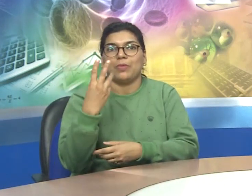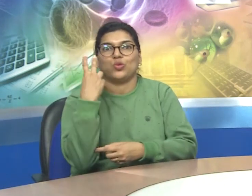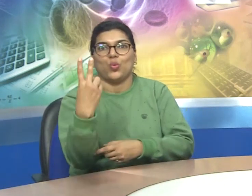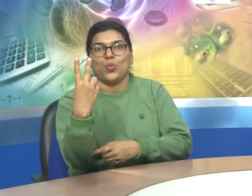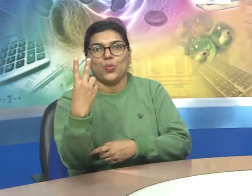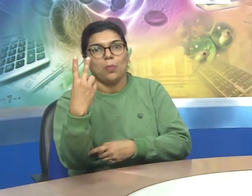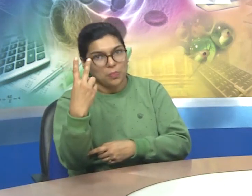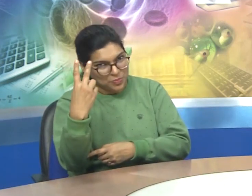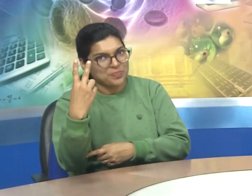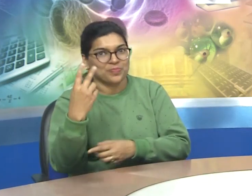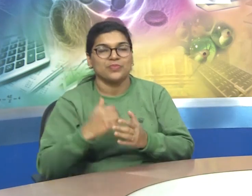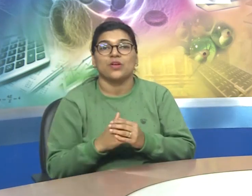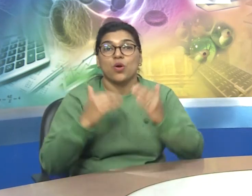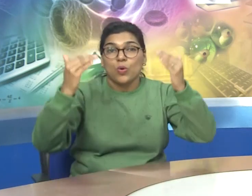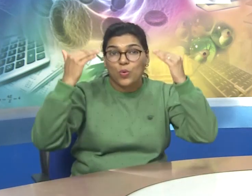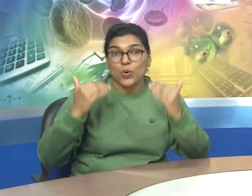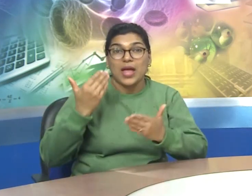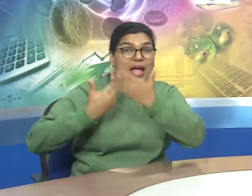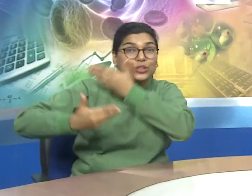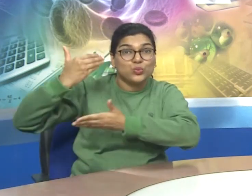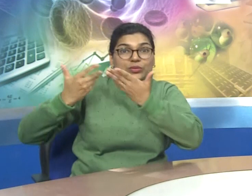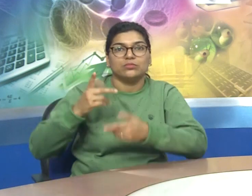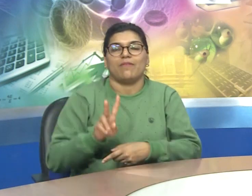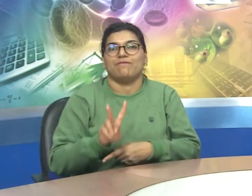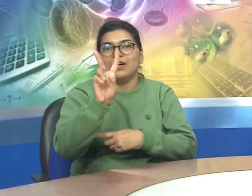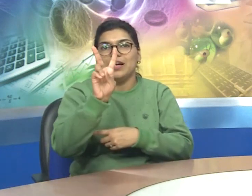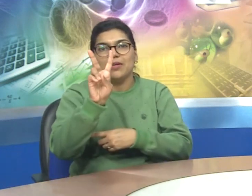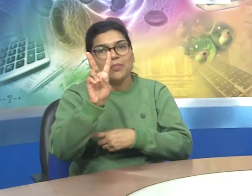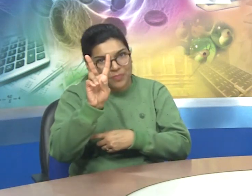library science, it is 2. And for history, it is V.